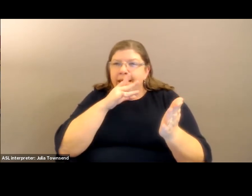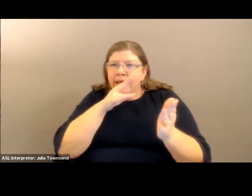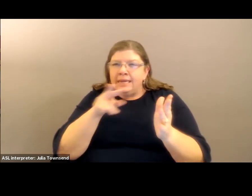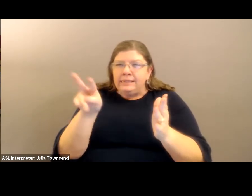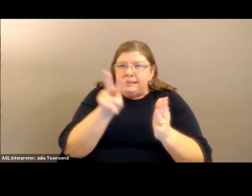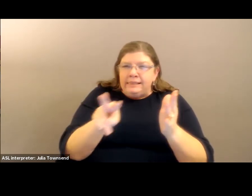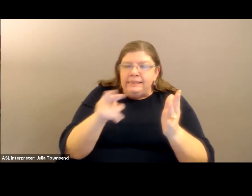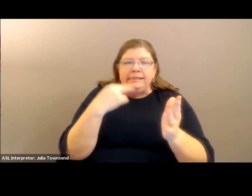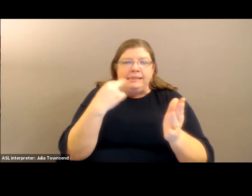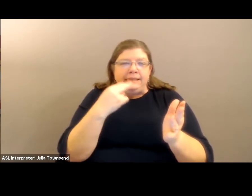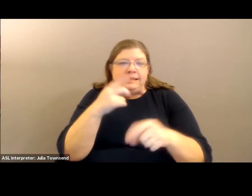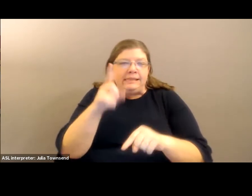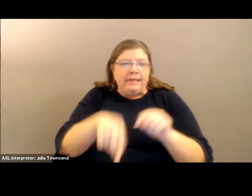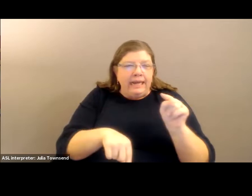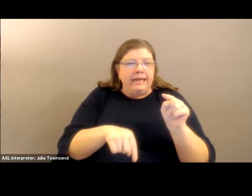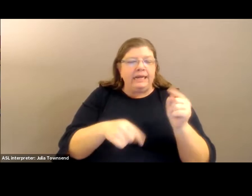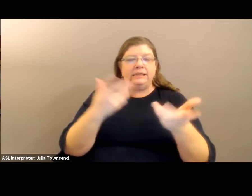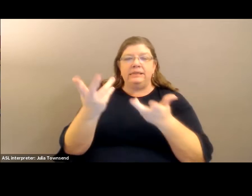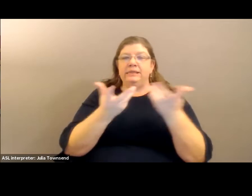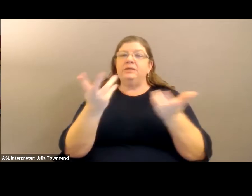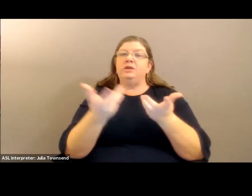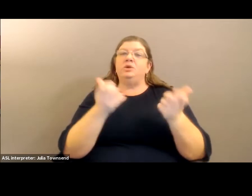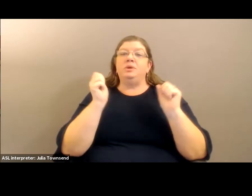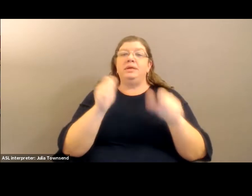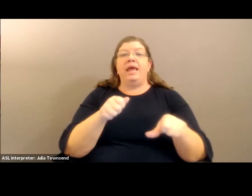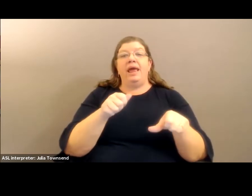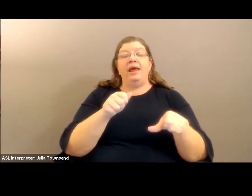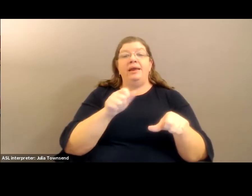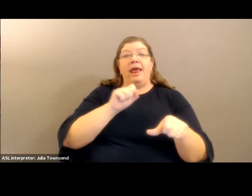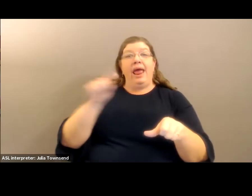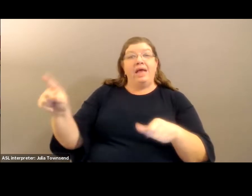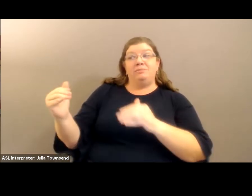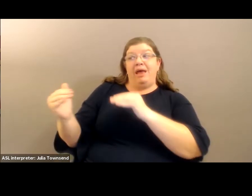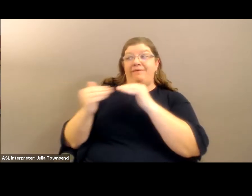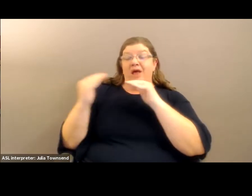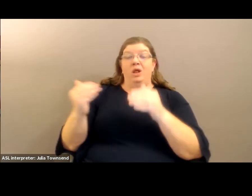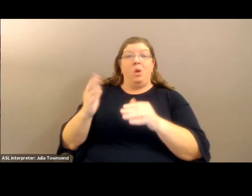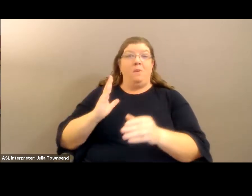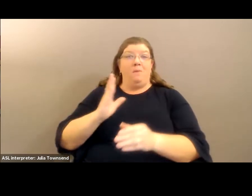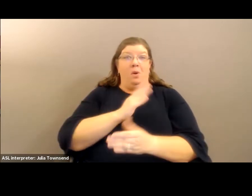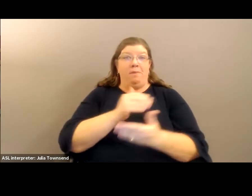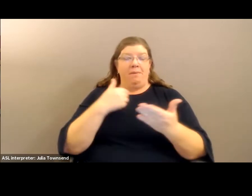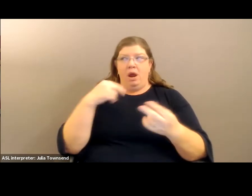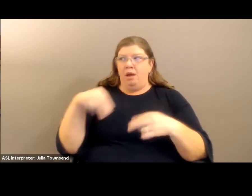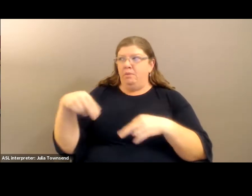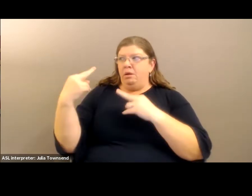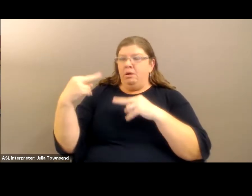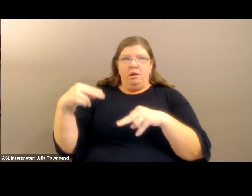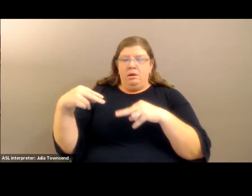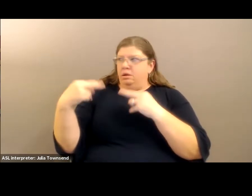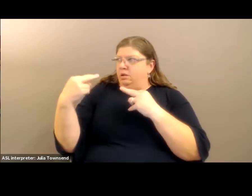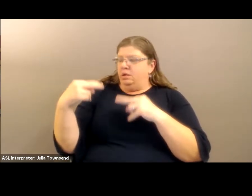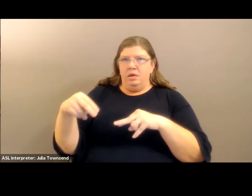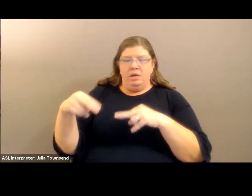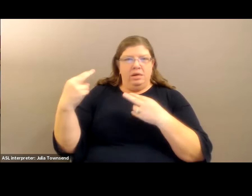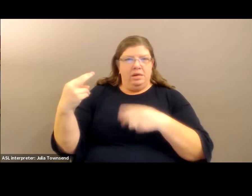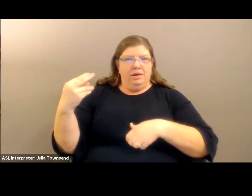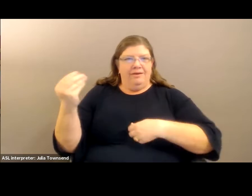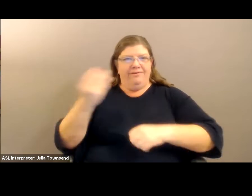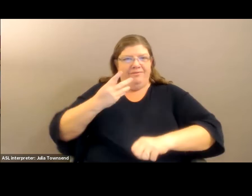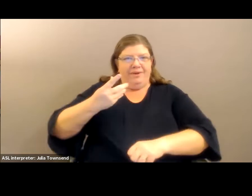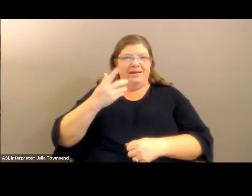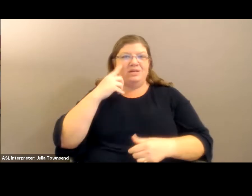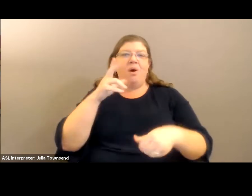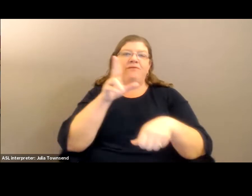sorry. And you could ask, my fellow board members, which I'm like looking at them intently. And so, of course,